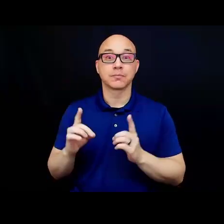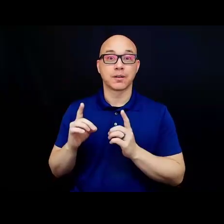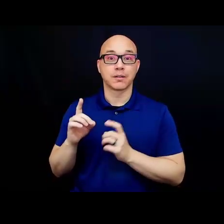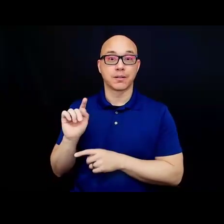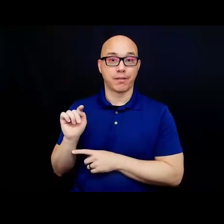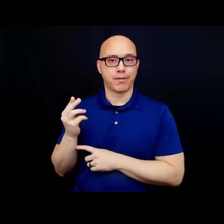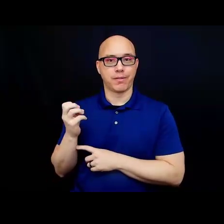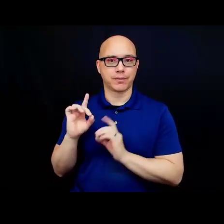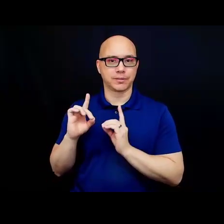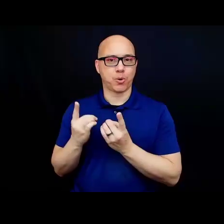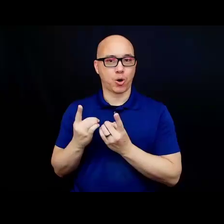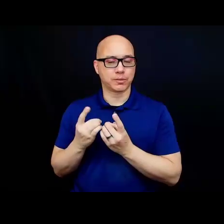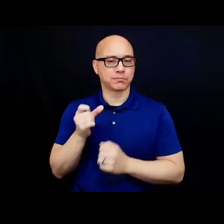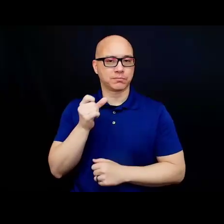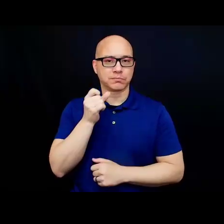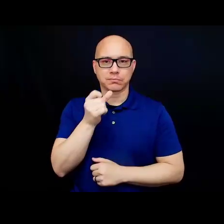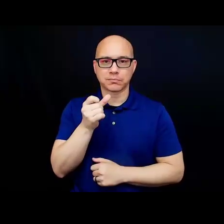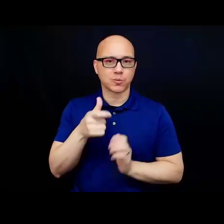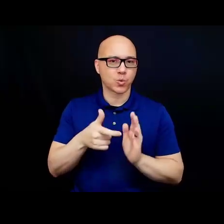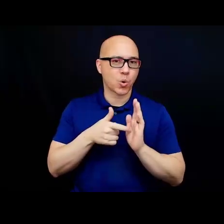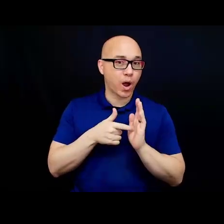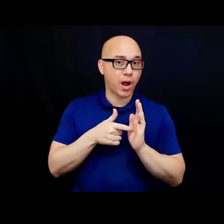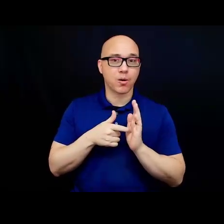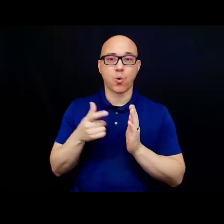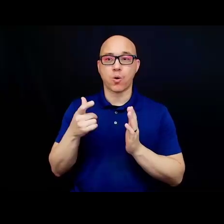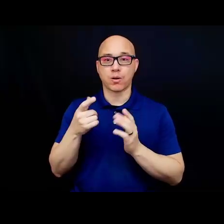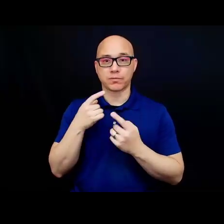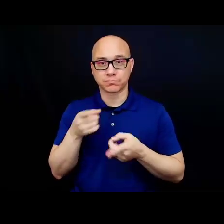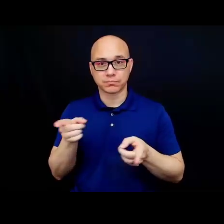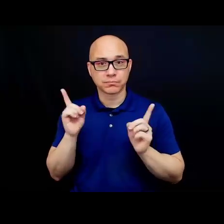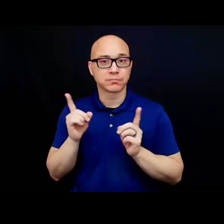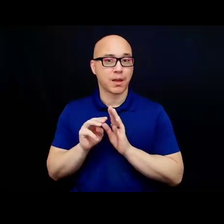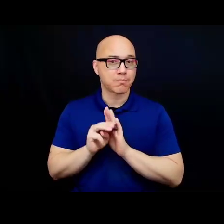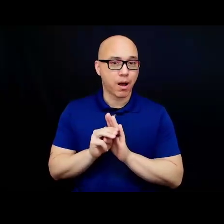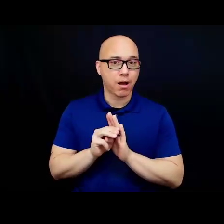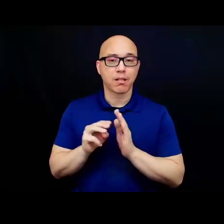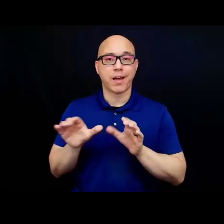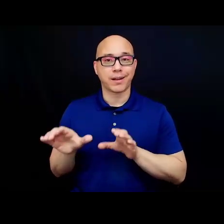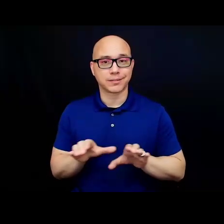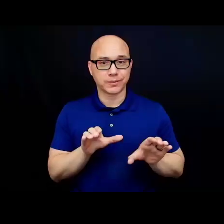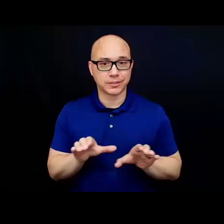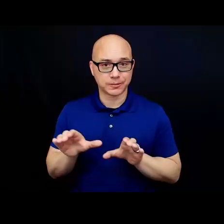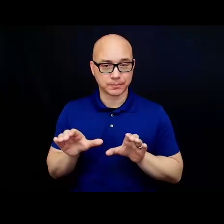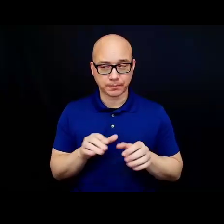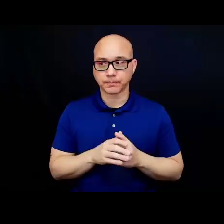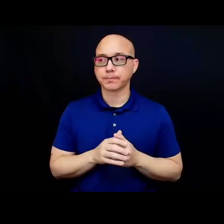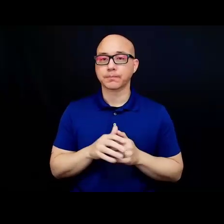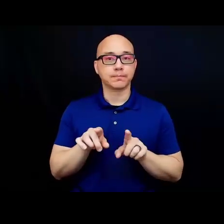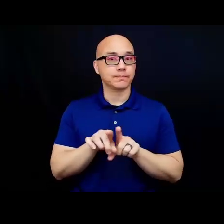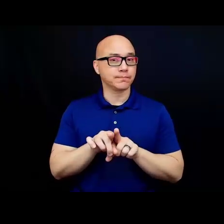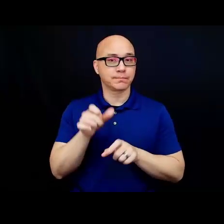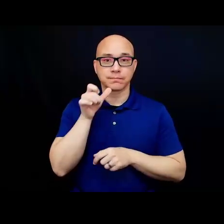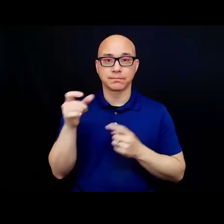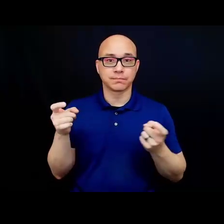department doesn't necessarily mandate or prescribe practices, models, or other activities, and doesn't